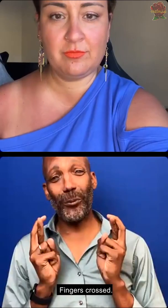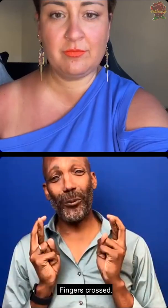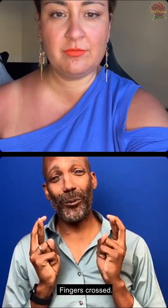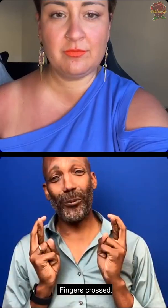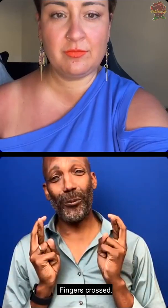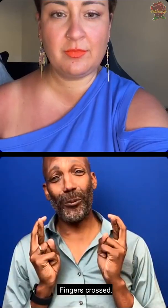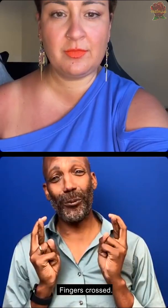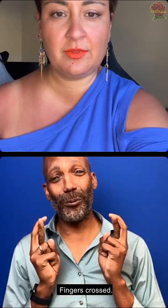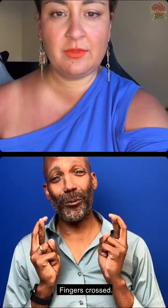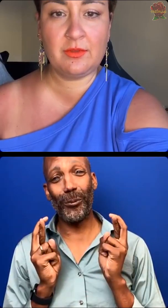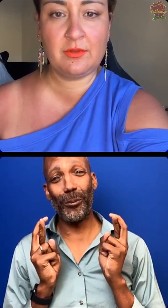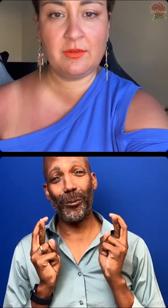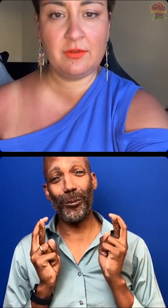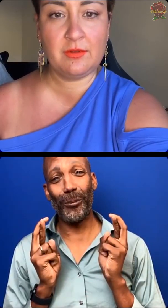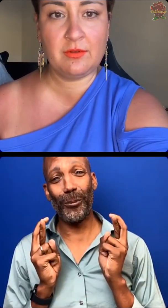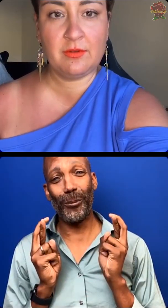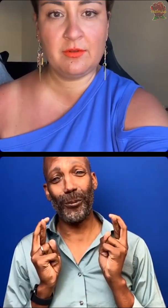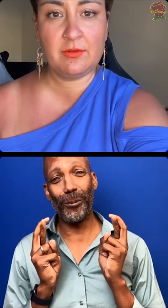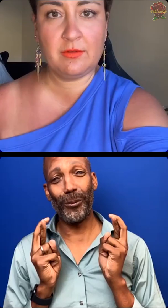Fingers crossed.